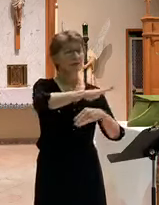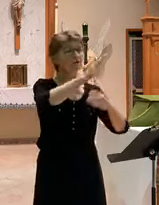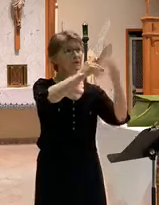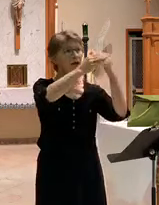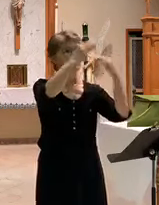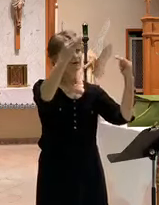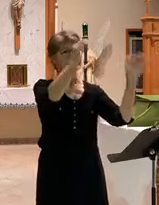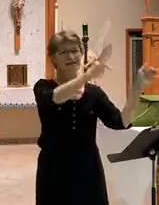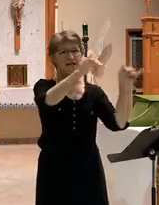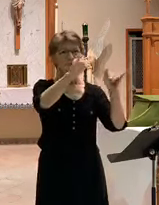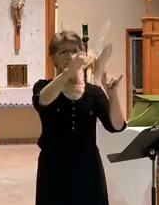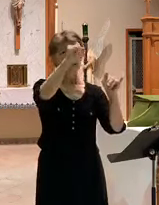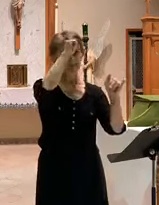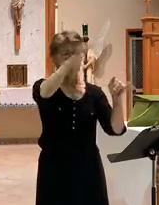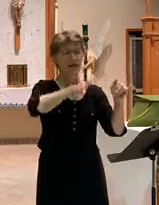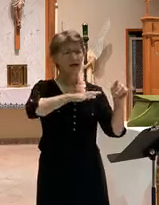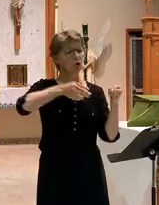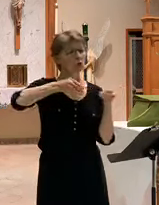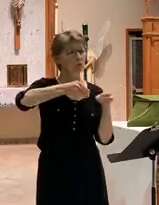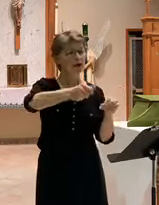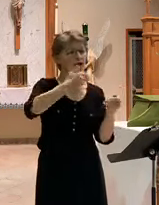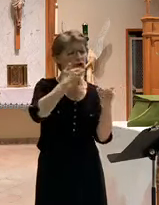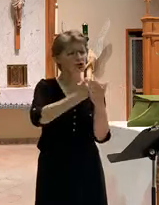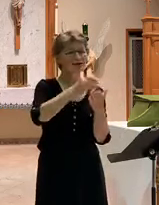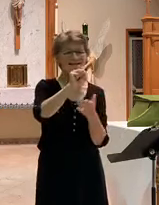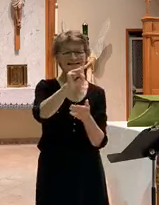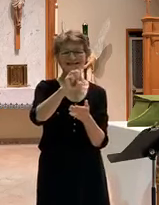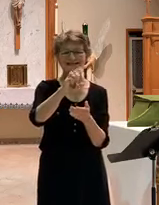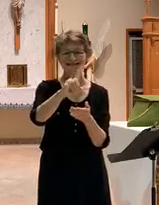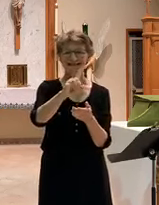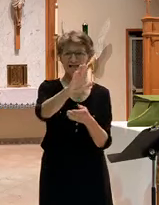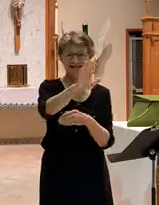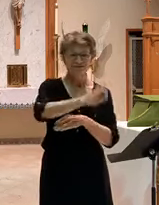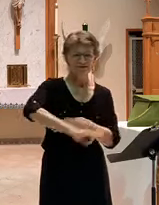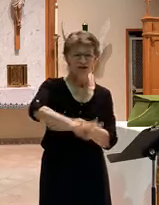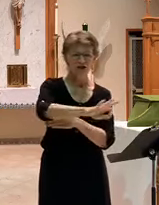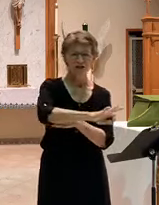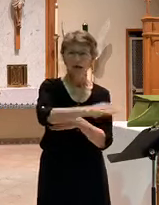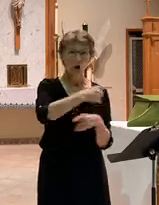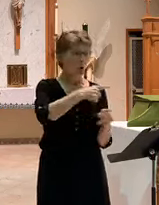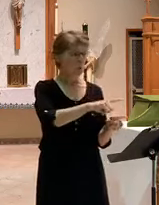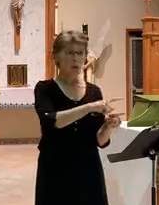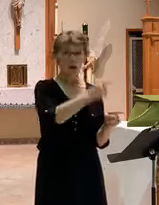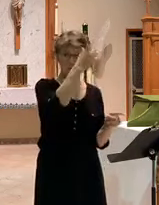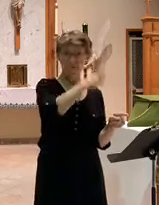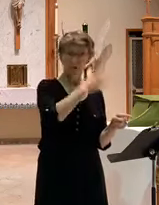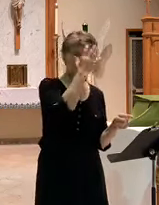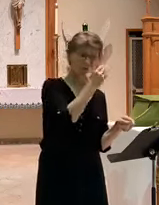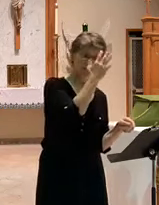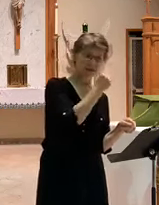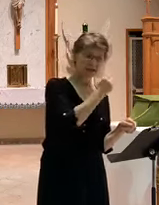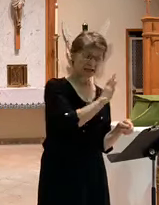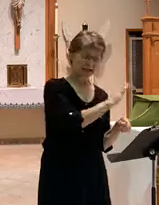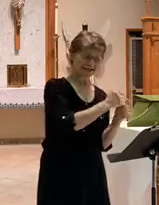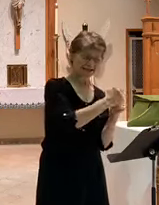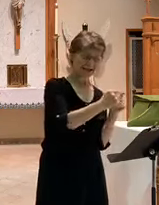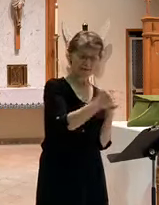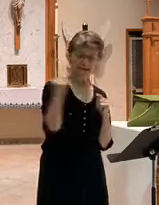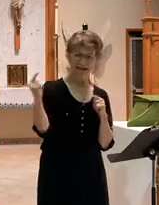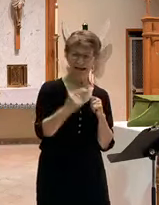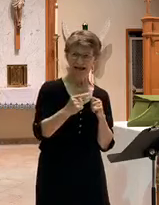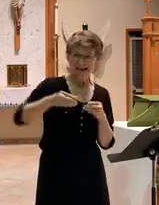sowed good seed in his field. While everyone was asleep, his enemy came and sowed weeds